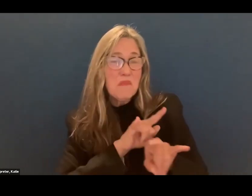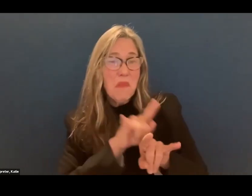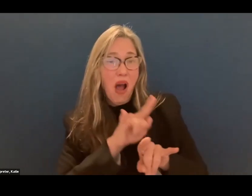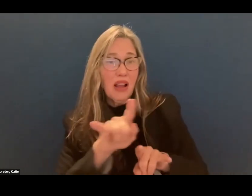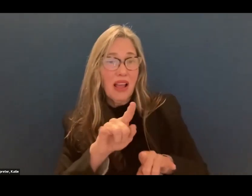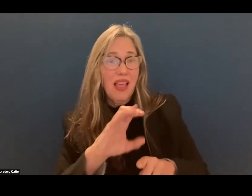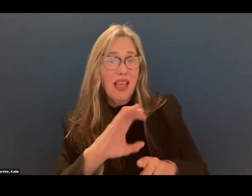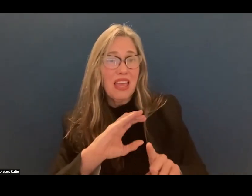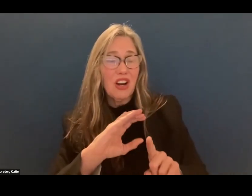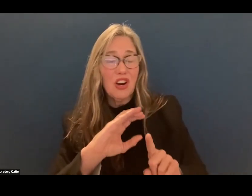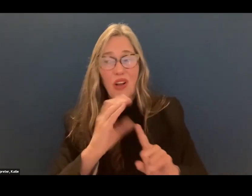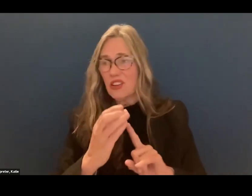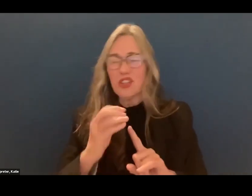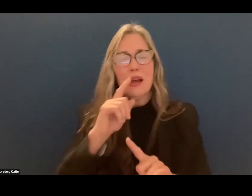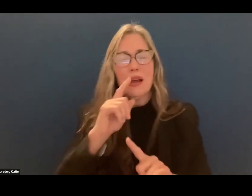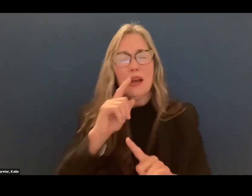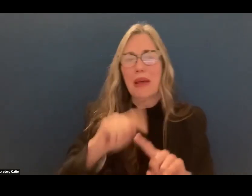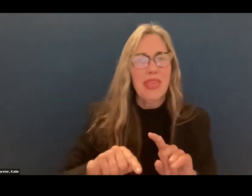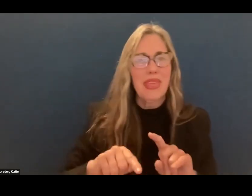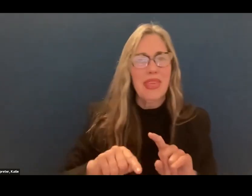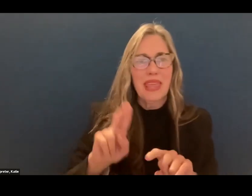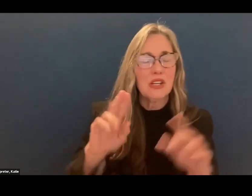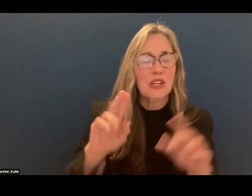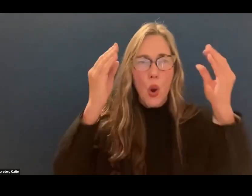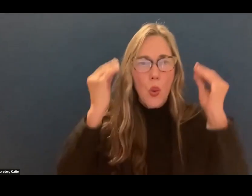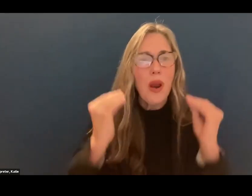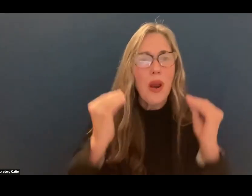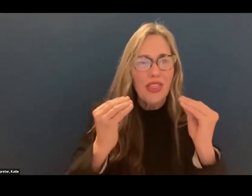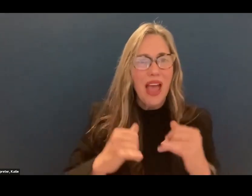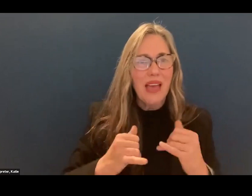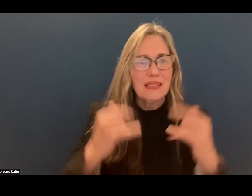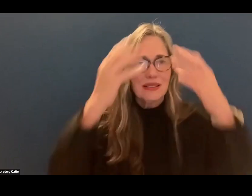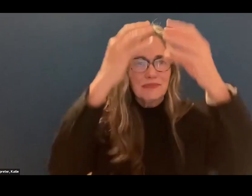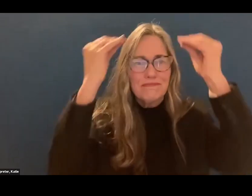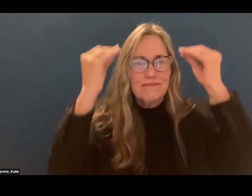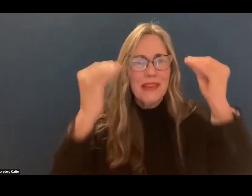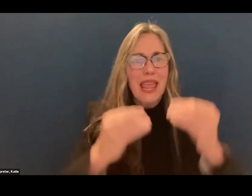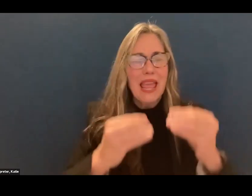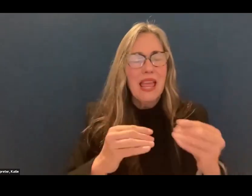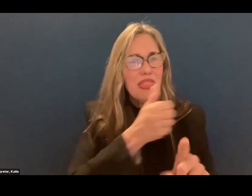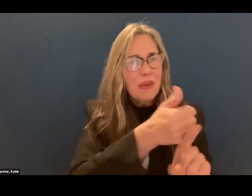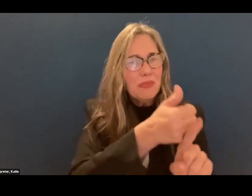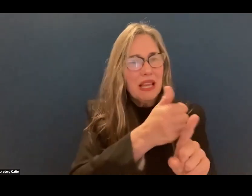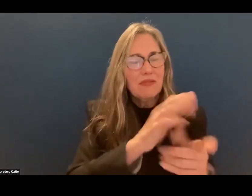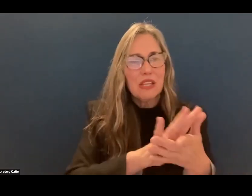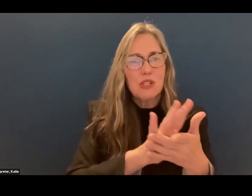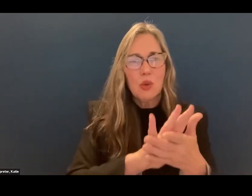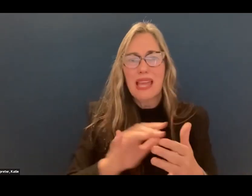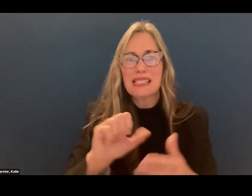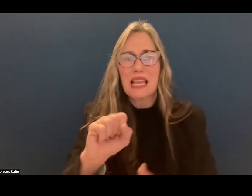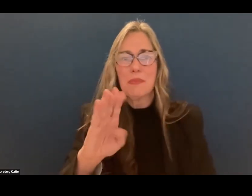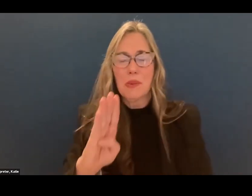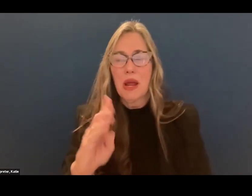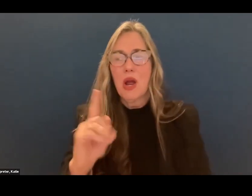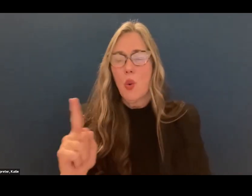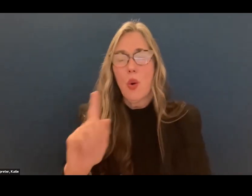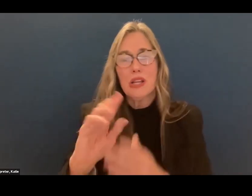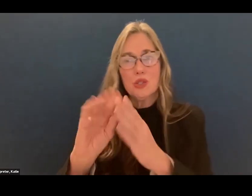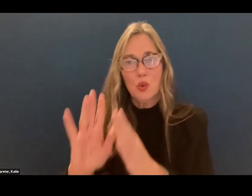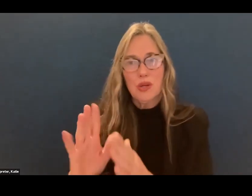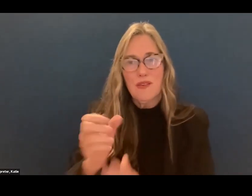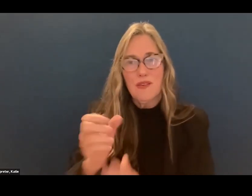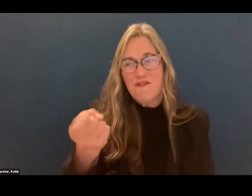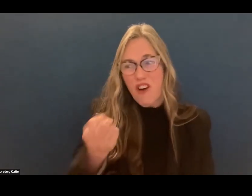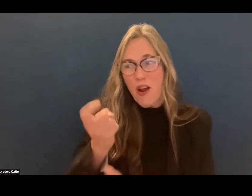can't wear it at school. There was an incident today at San Marcos High School as well of a student who was taken from San Marcos High